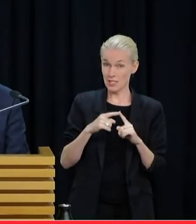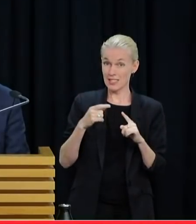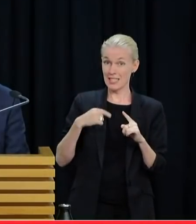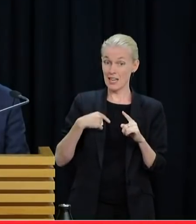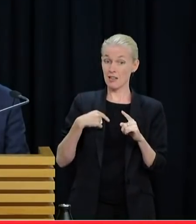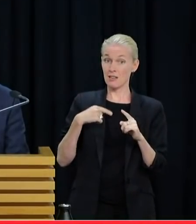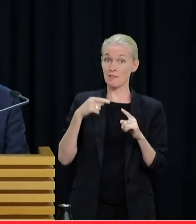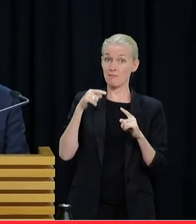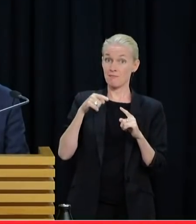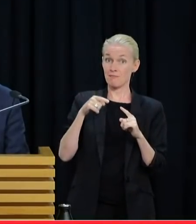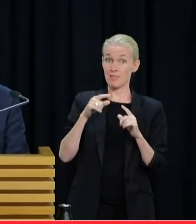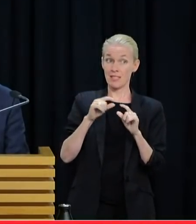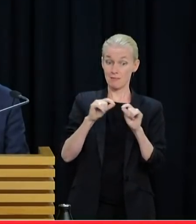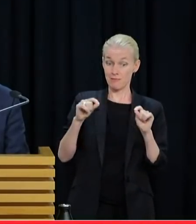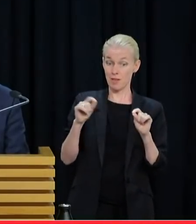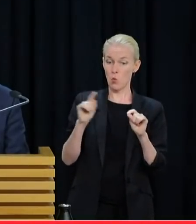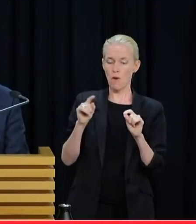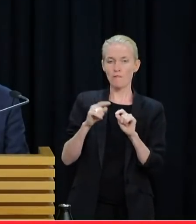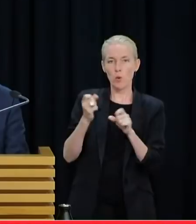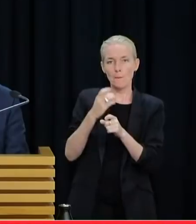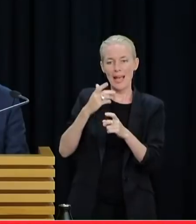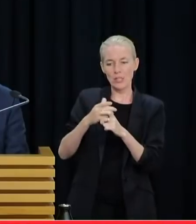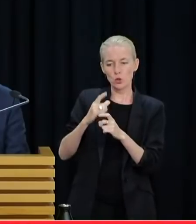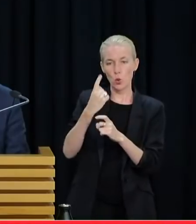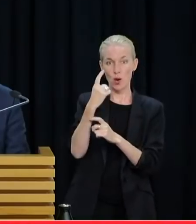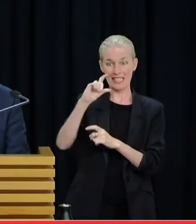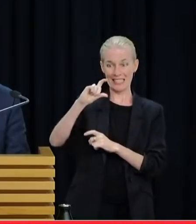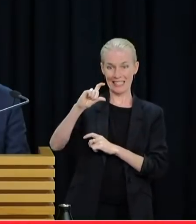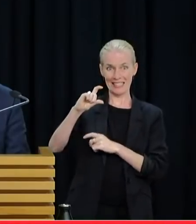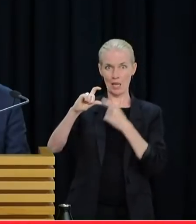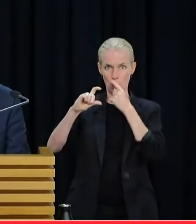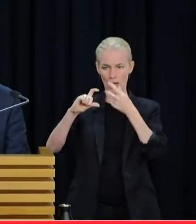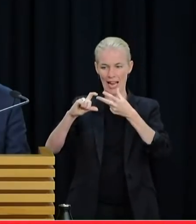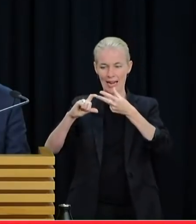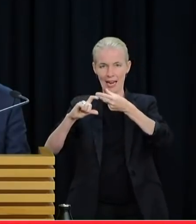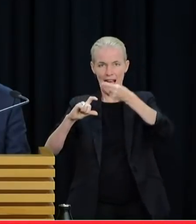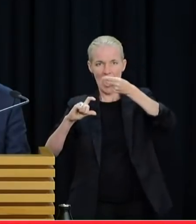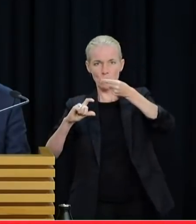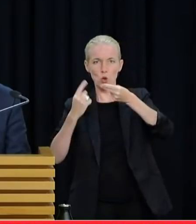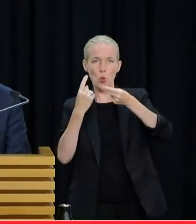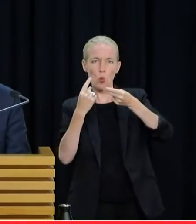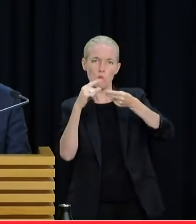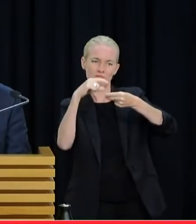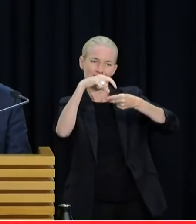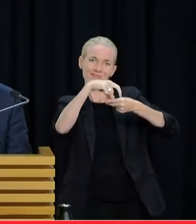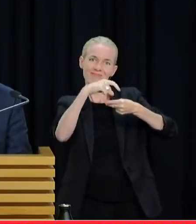6 doses out of in most instances, out of these 5-dose vials, even with